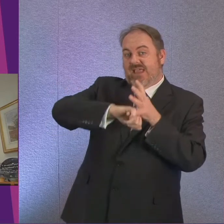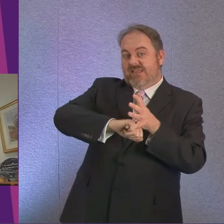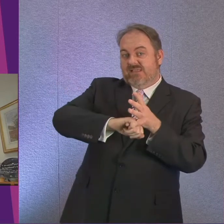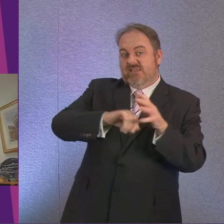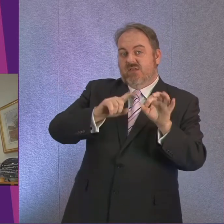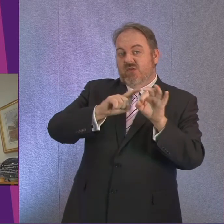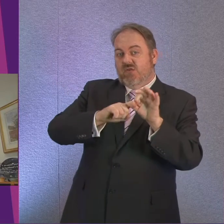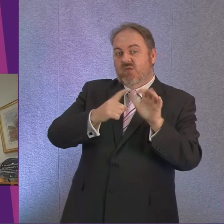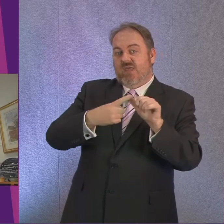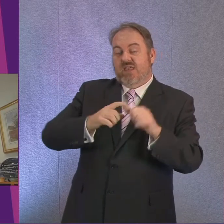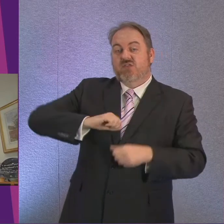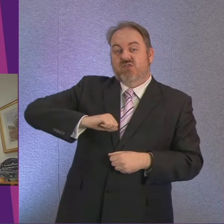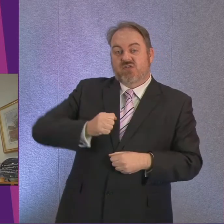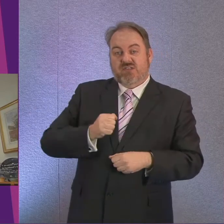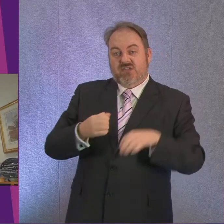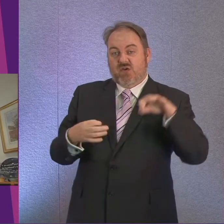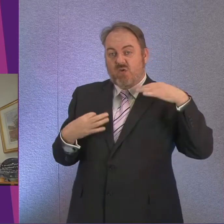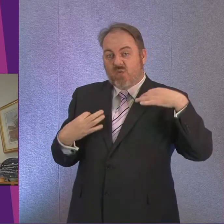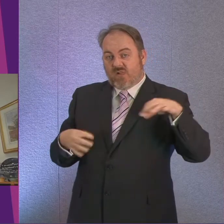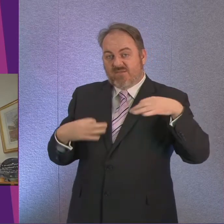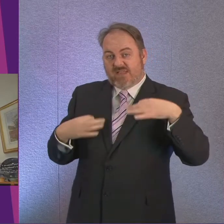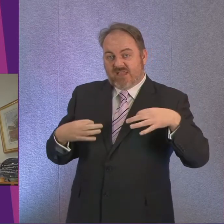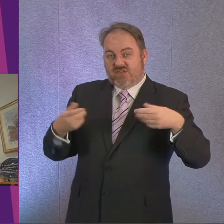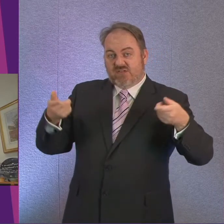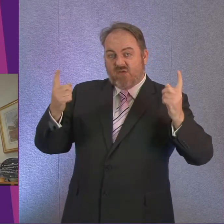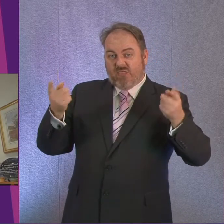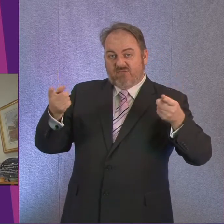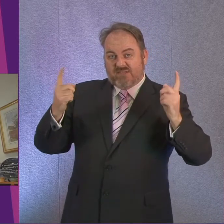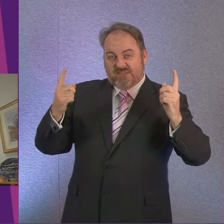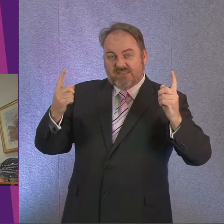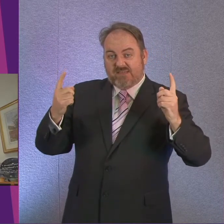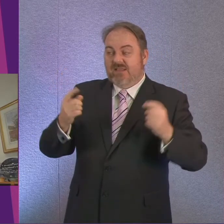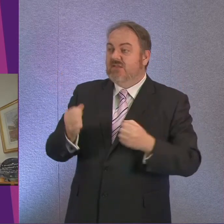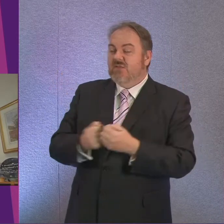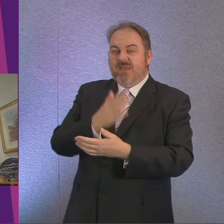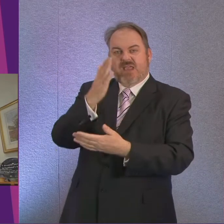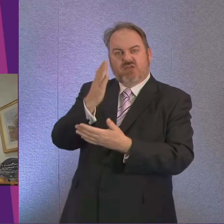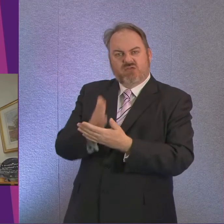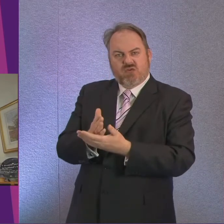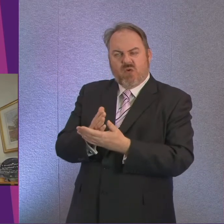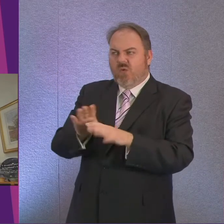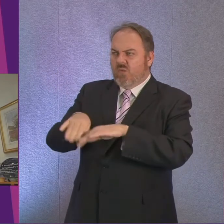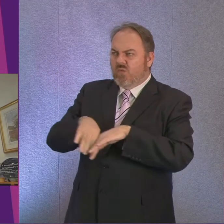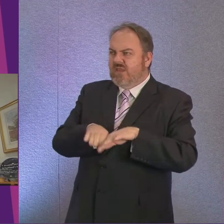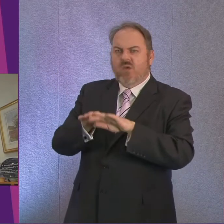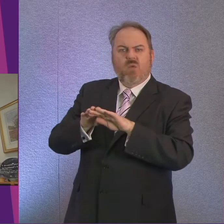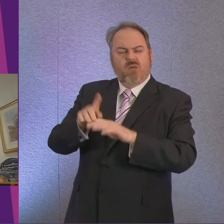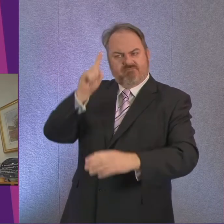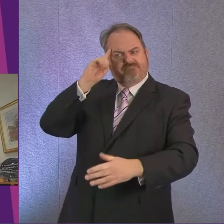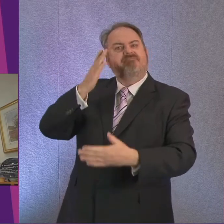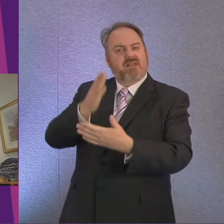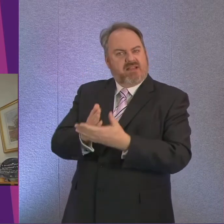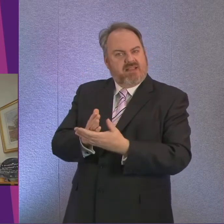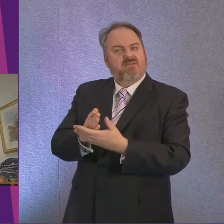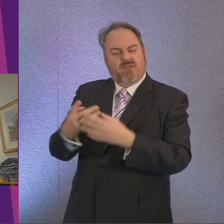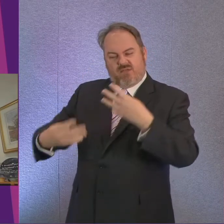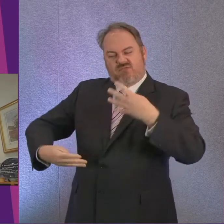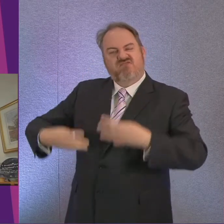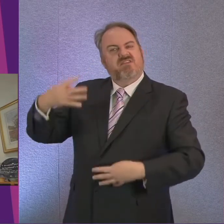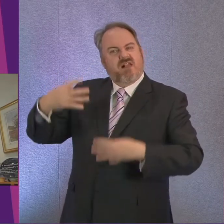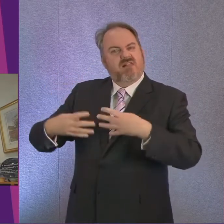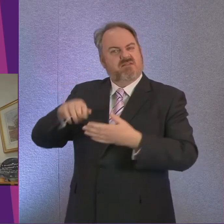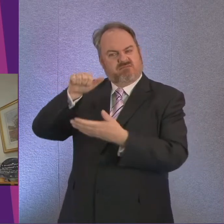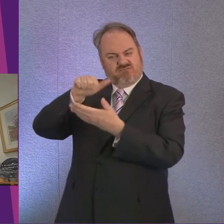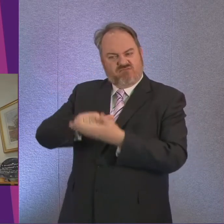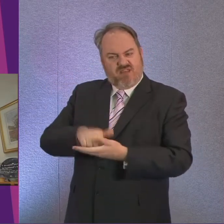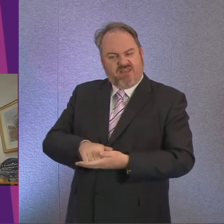each step of that is important to make sure that we have confidence right across the country that there is a robust